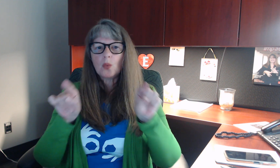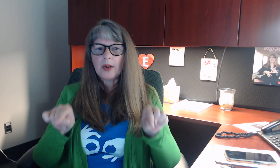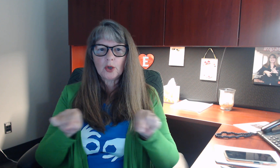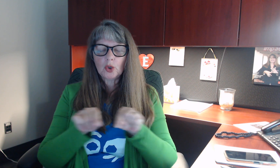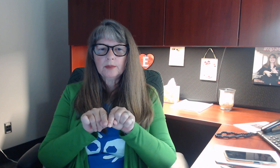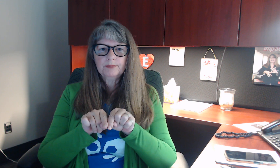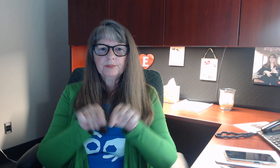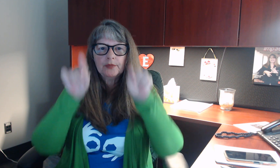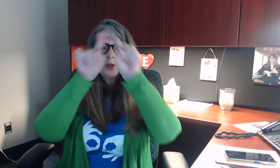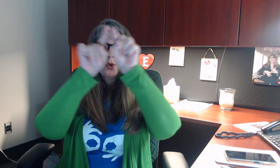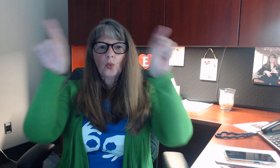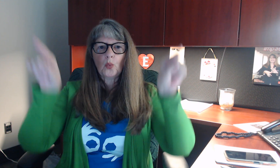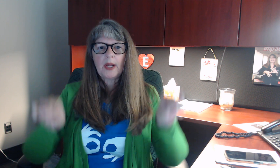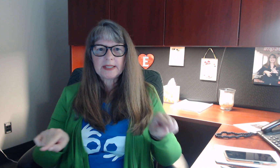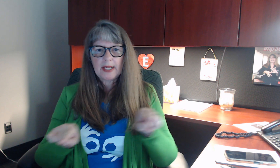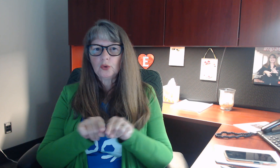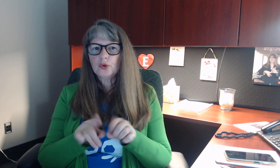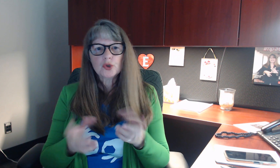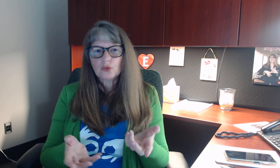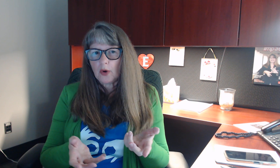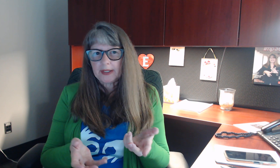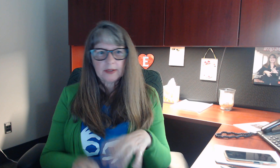Square, rectangle. You're just drawing it.